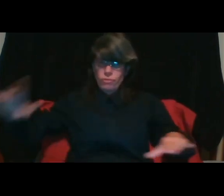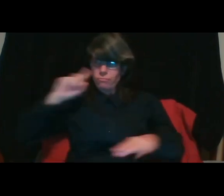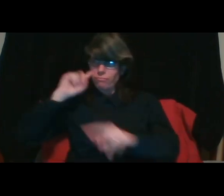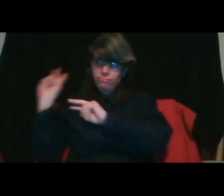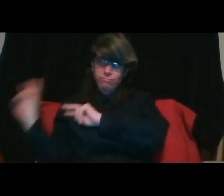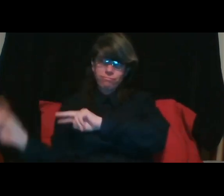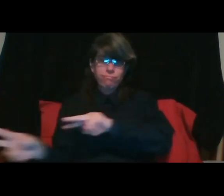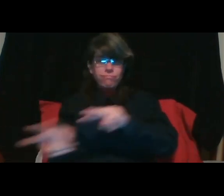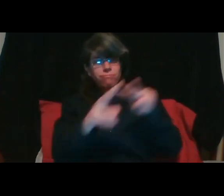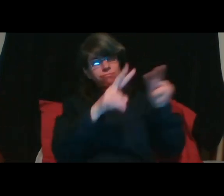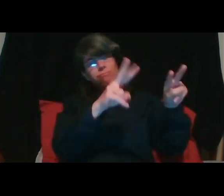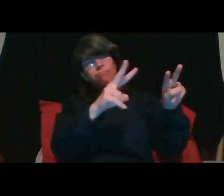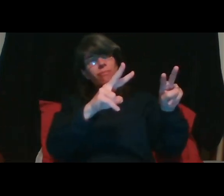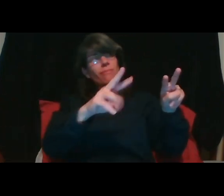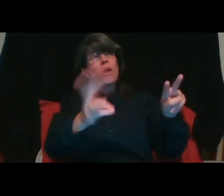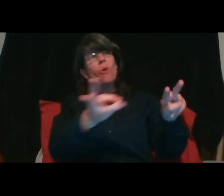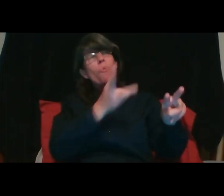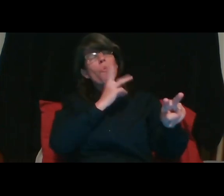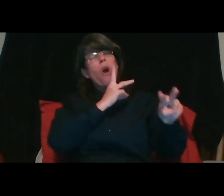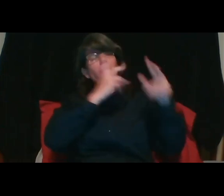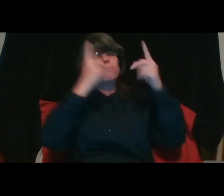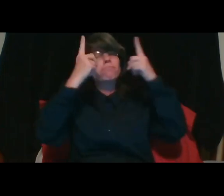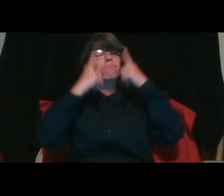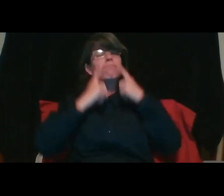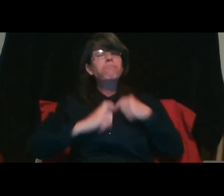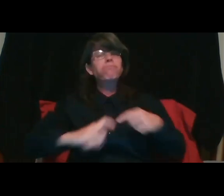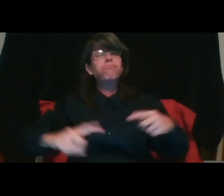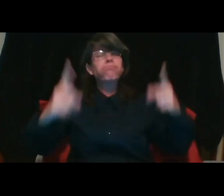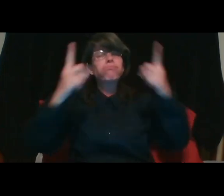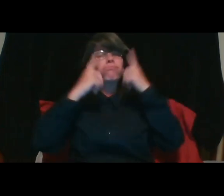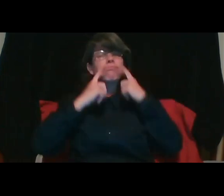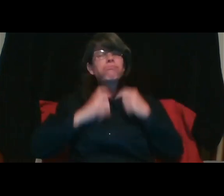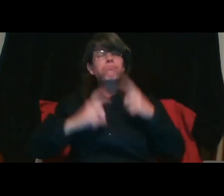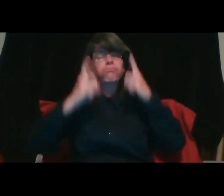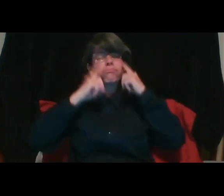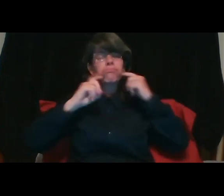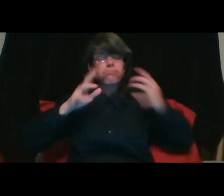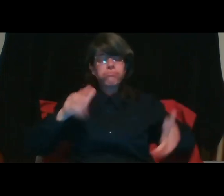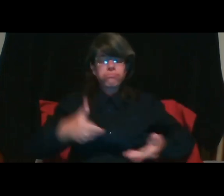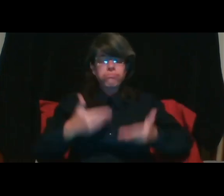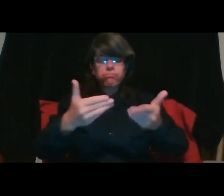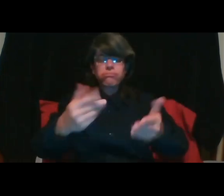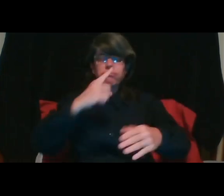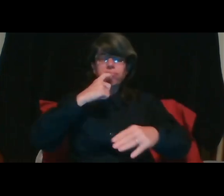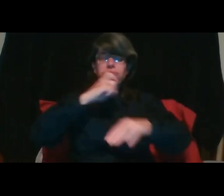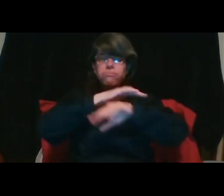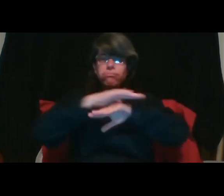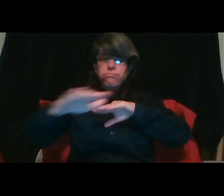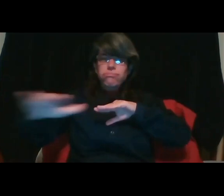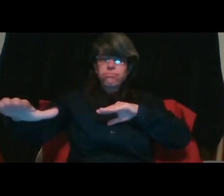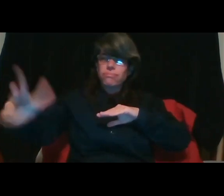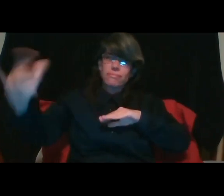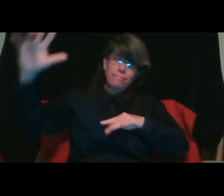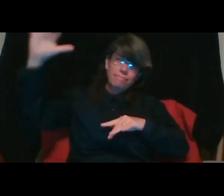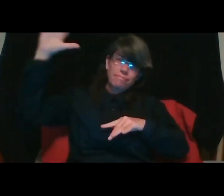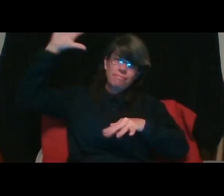glistening salt water that we spill over ourselves as offerings in deserts that were once oceans, in embraces that